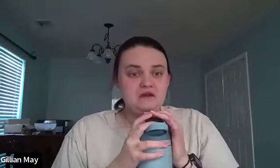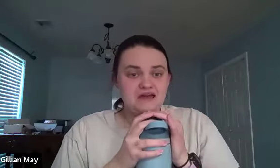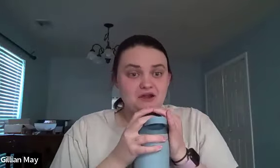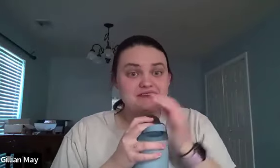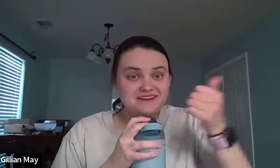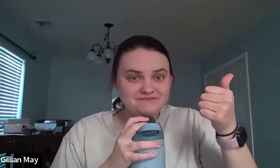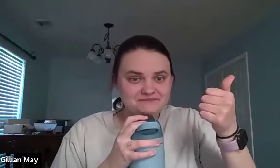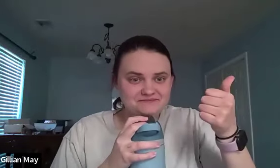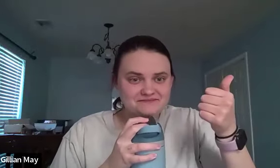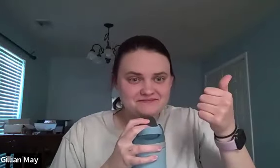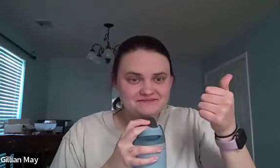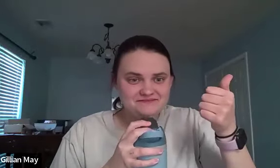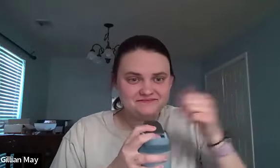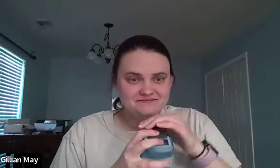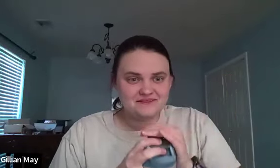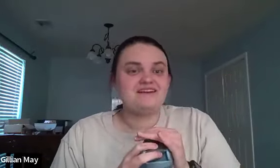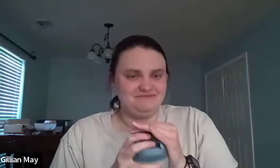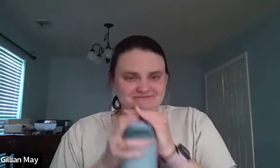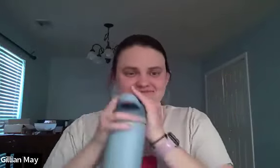Okay, are we good? All right.